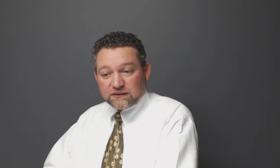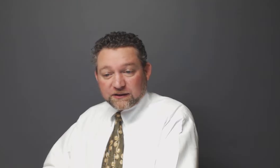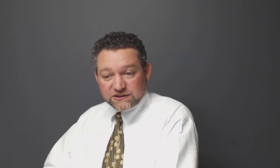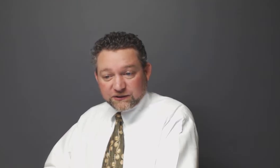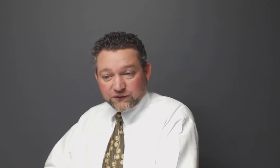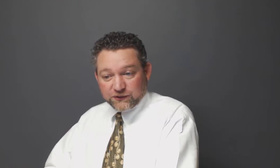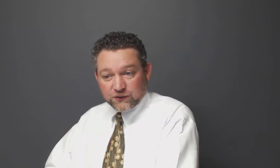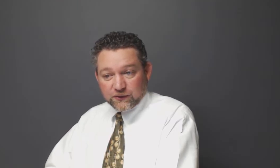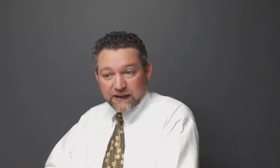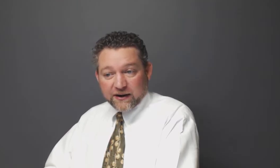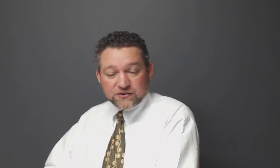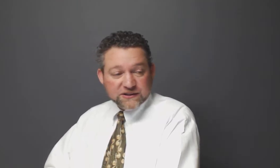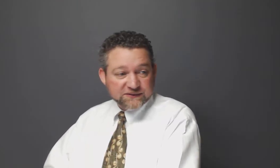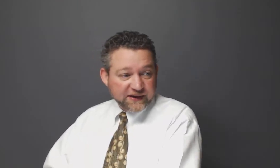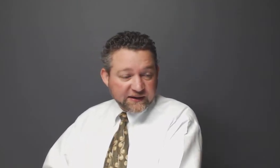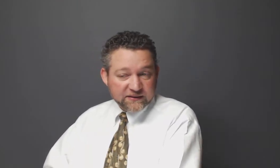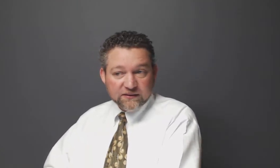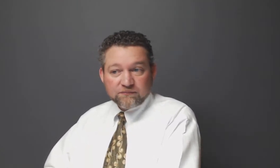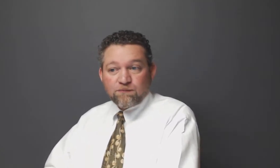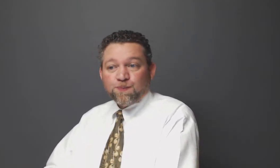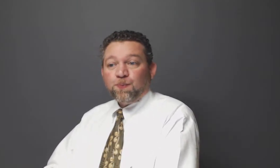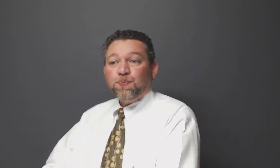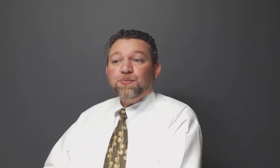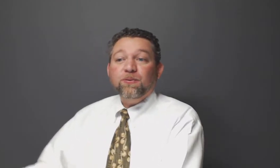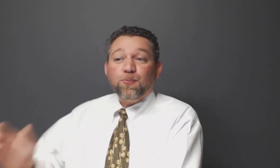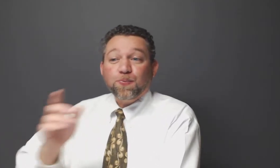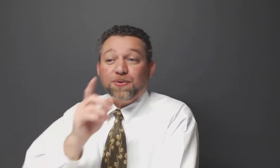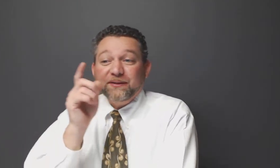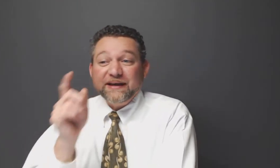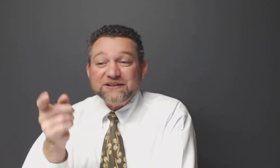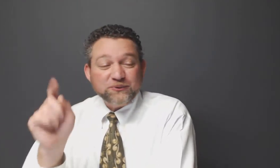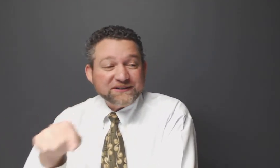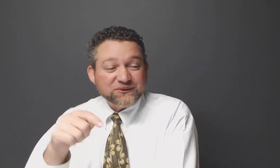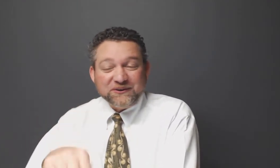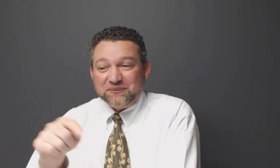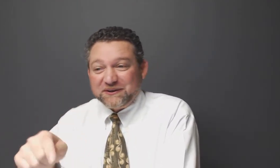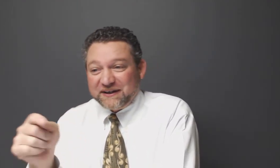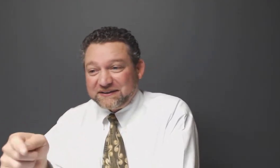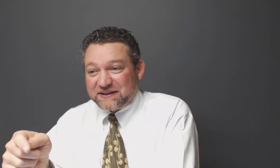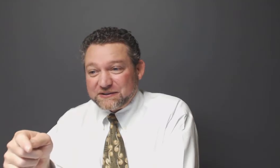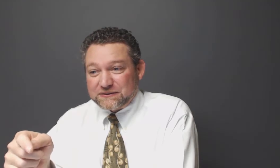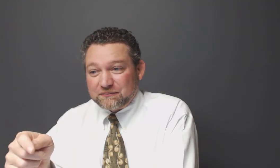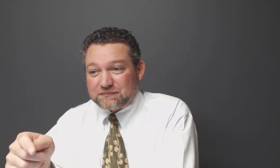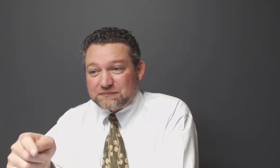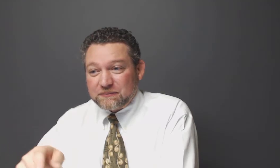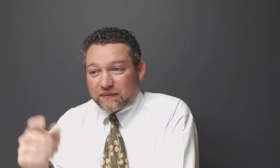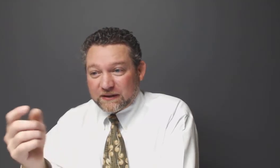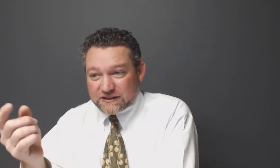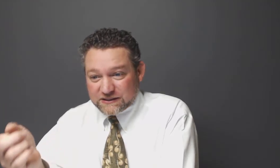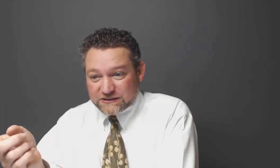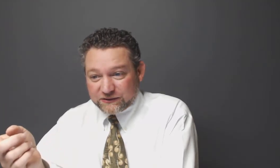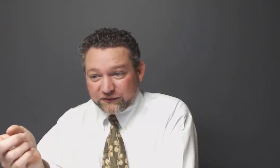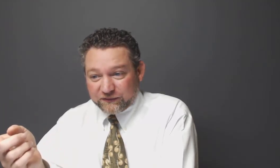a shield too, and ours is faith, that's what's going to protect us, is the shield of